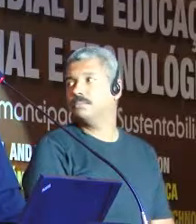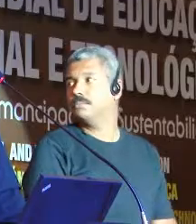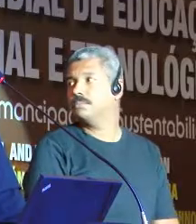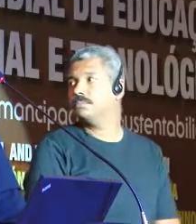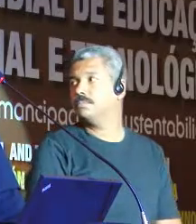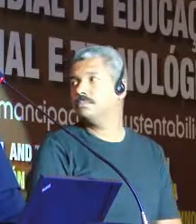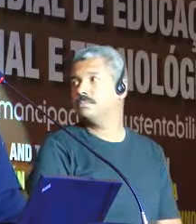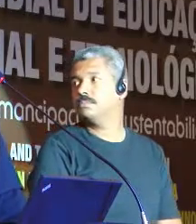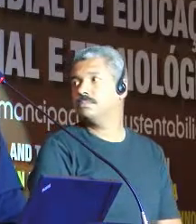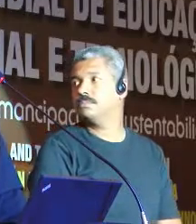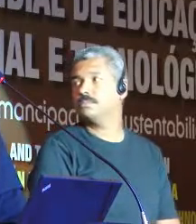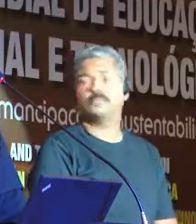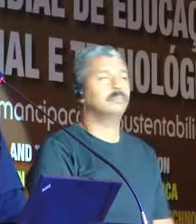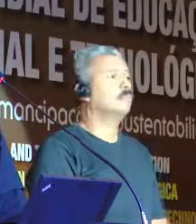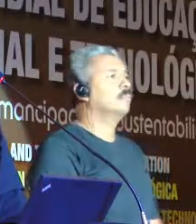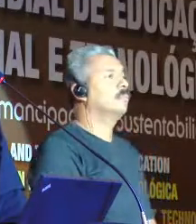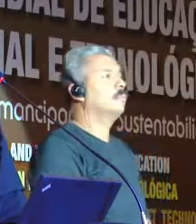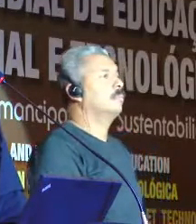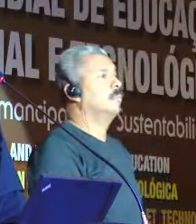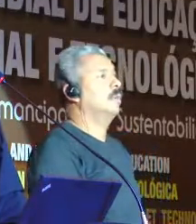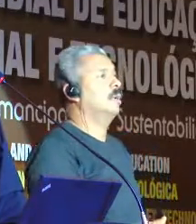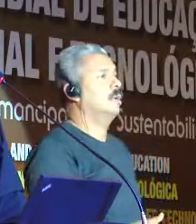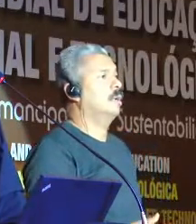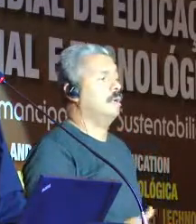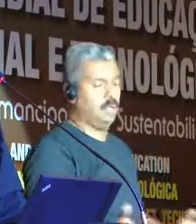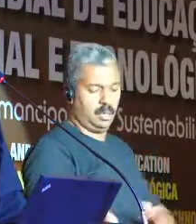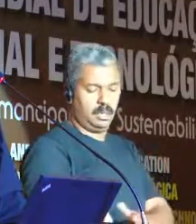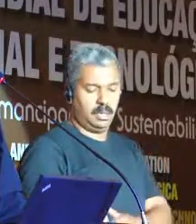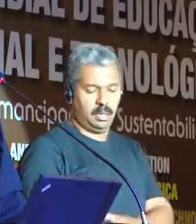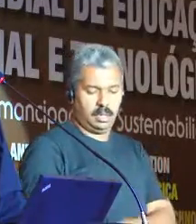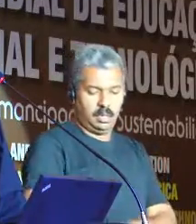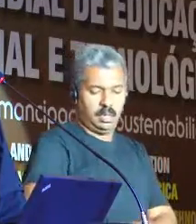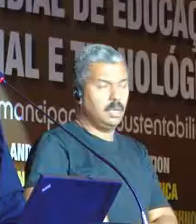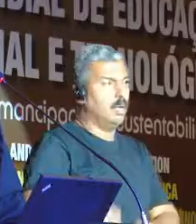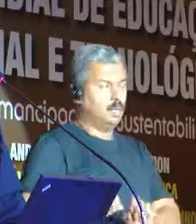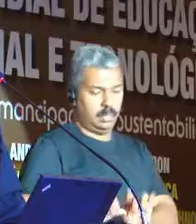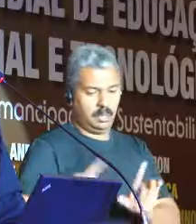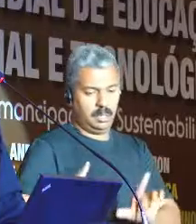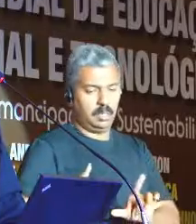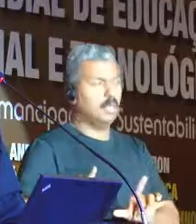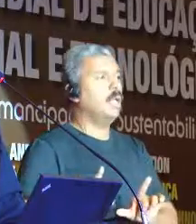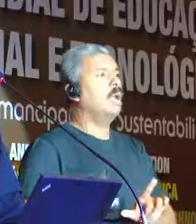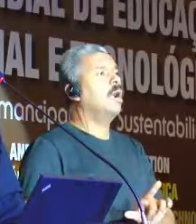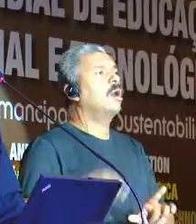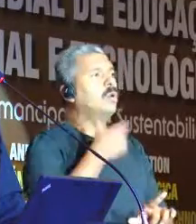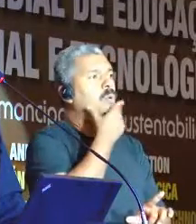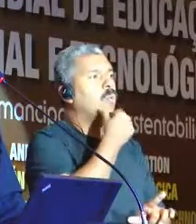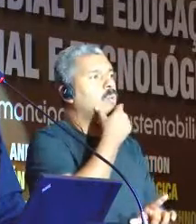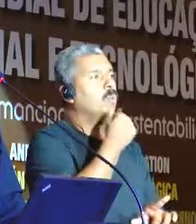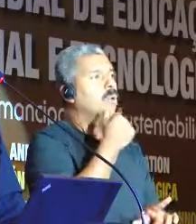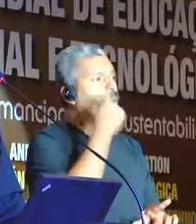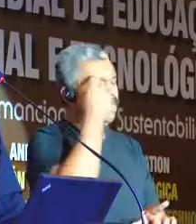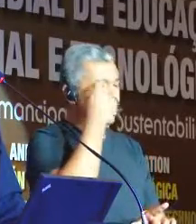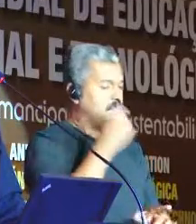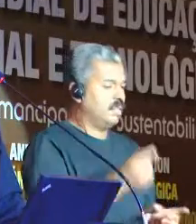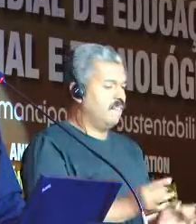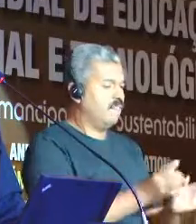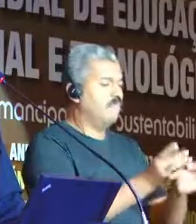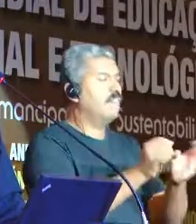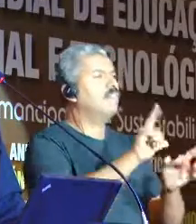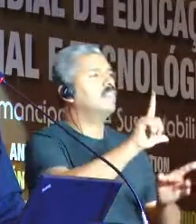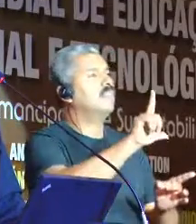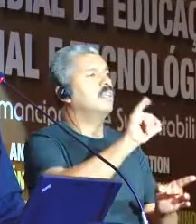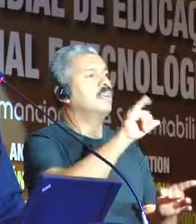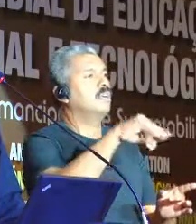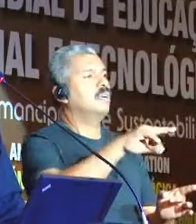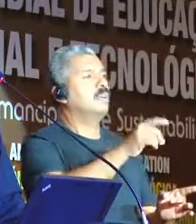started a distribution of Linux at the age of 14. He had sold 20,000 copies before his parents found out what he